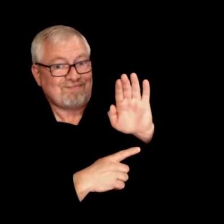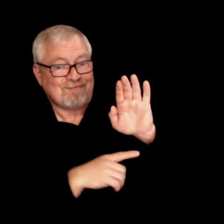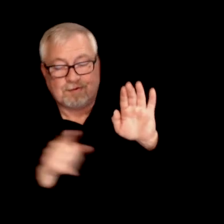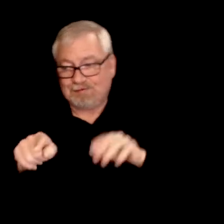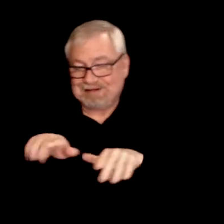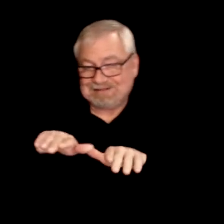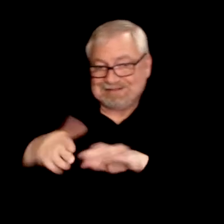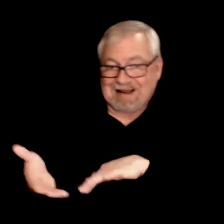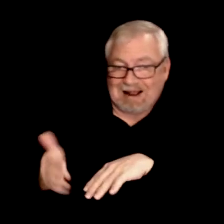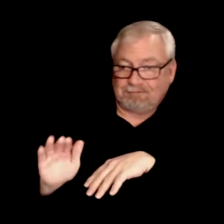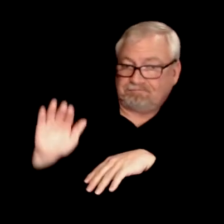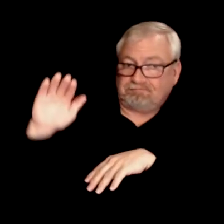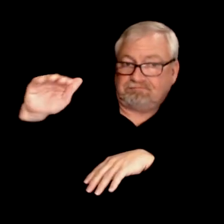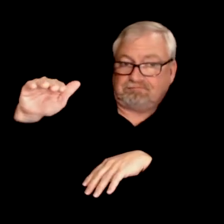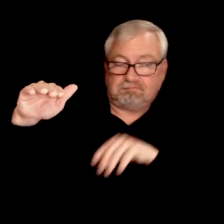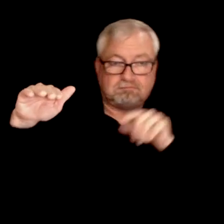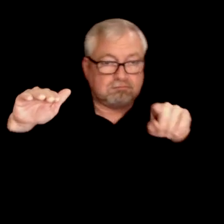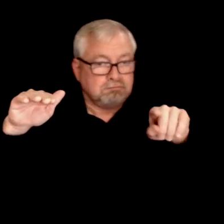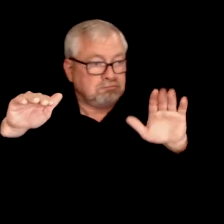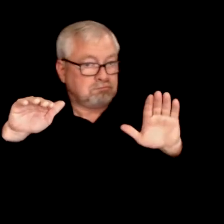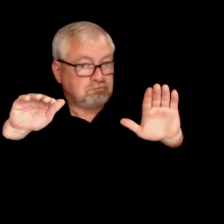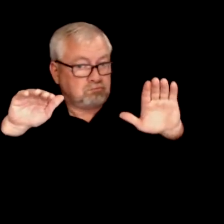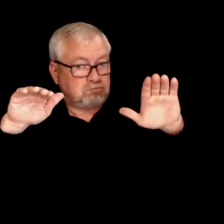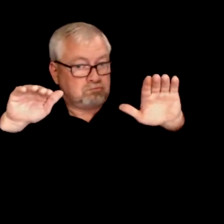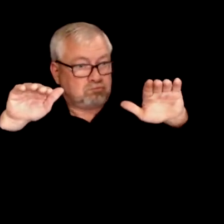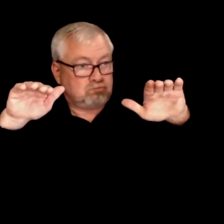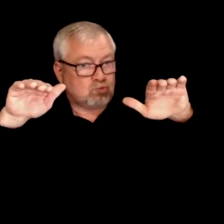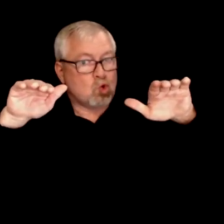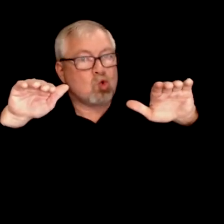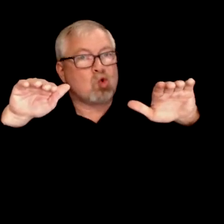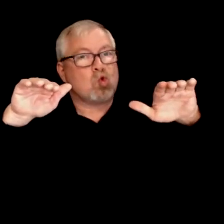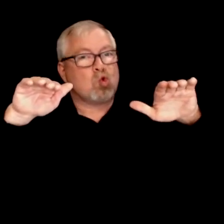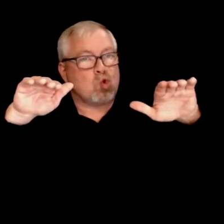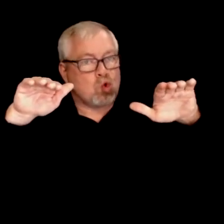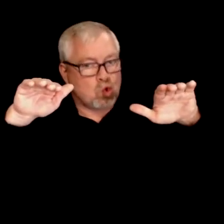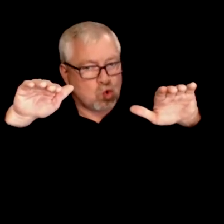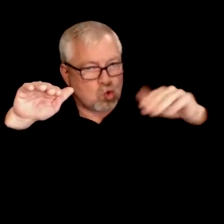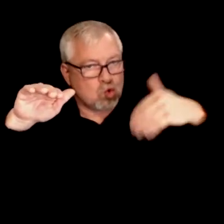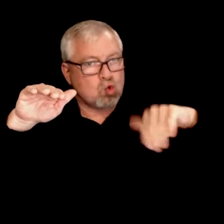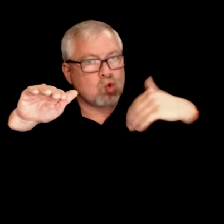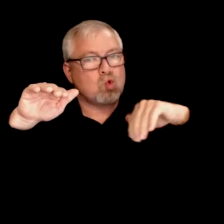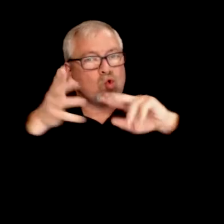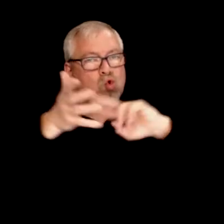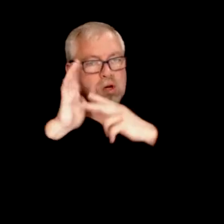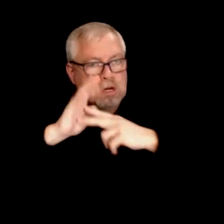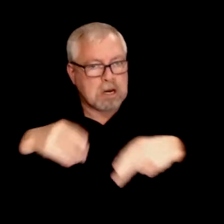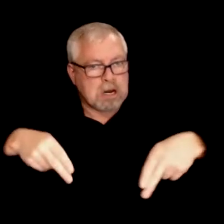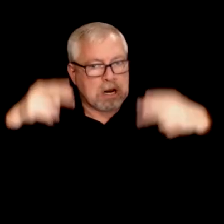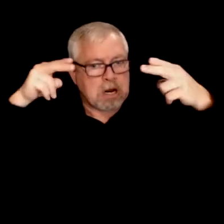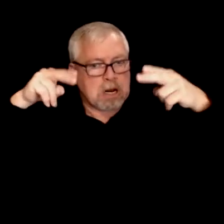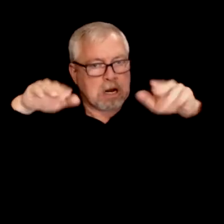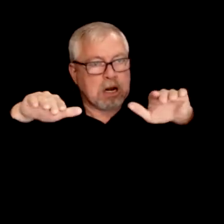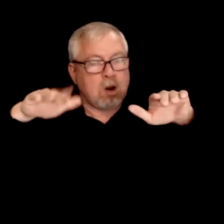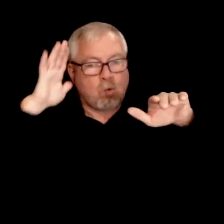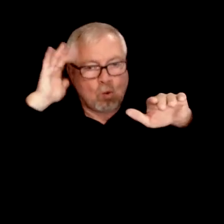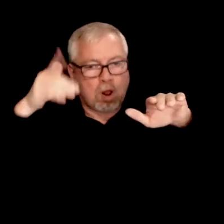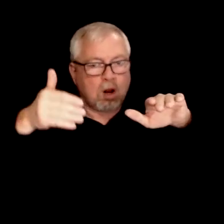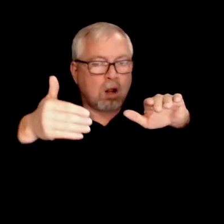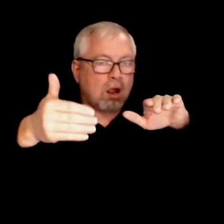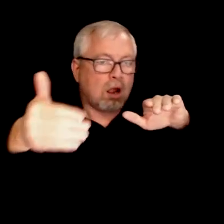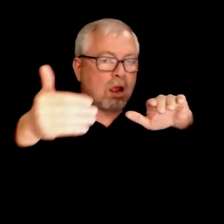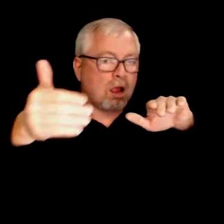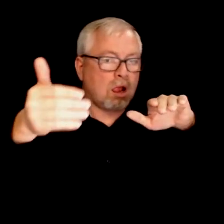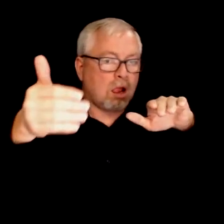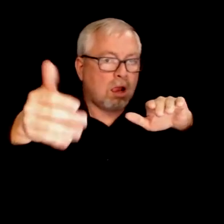is the outcome of the high numbers in November. So we hope that because of the work